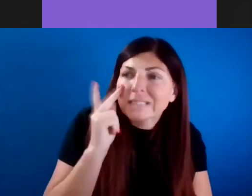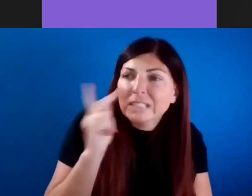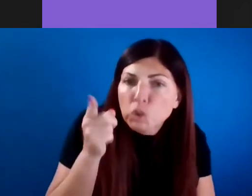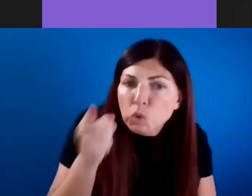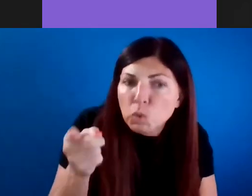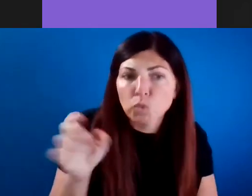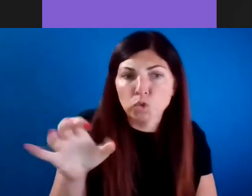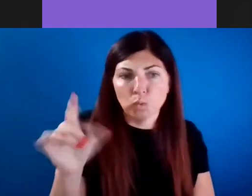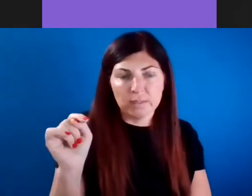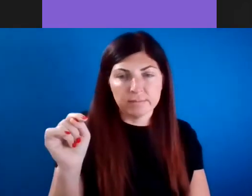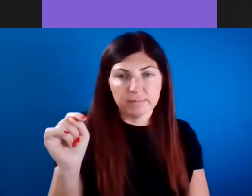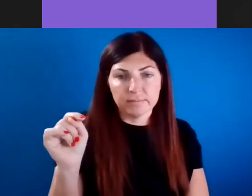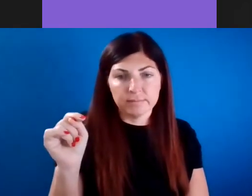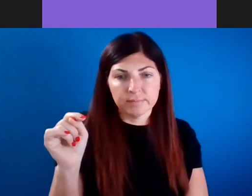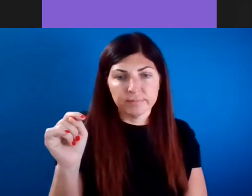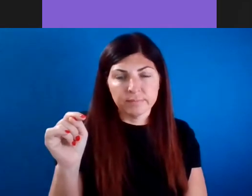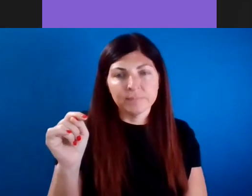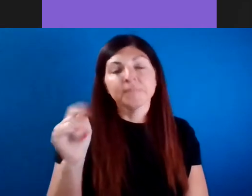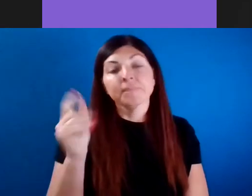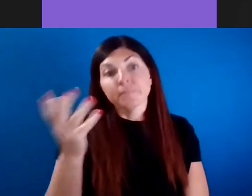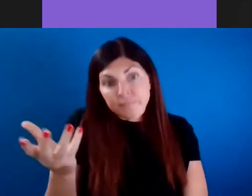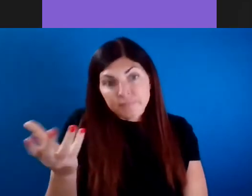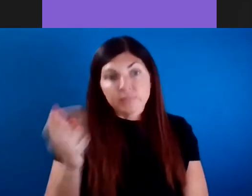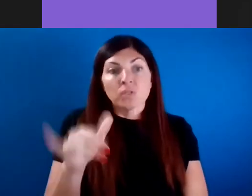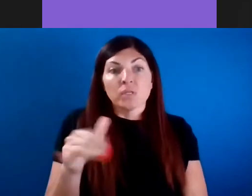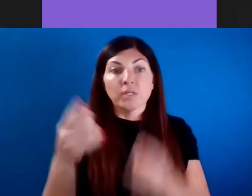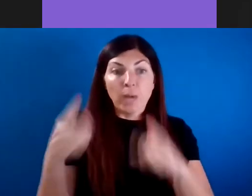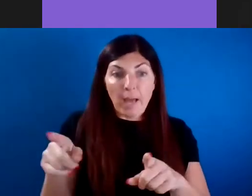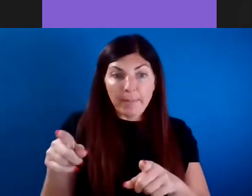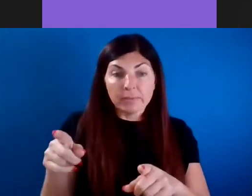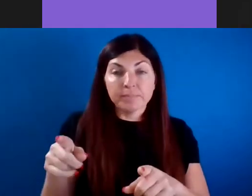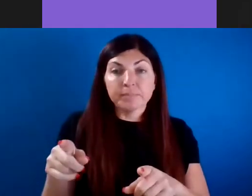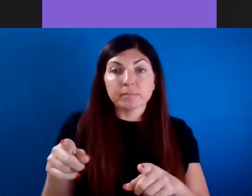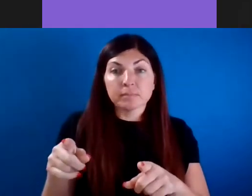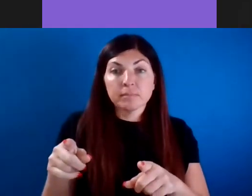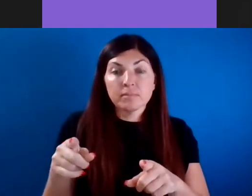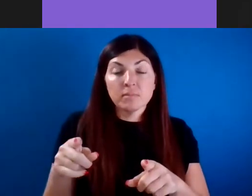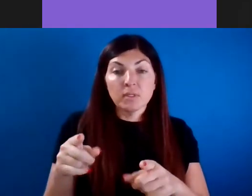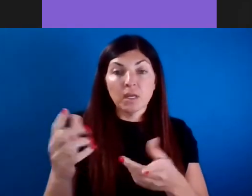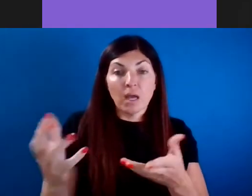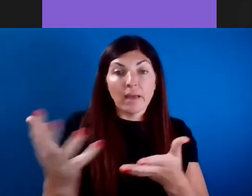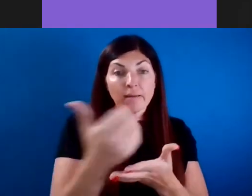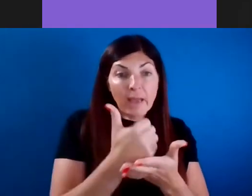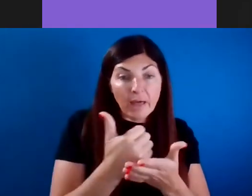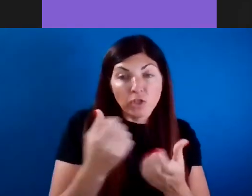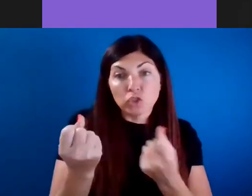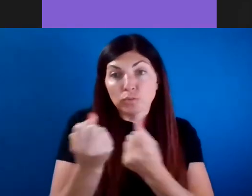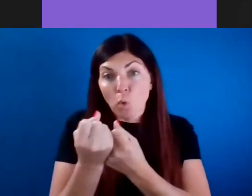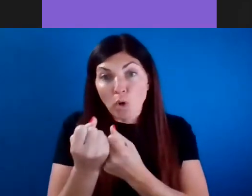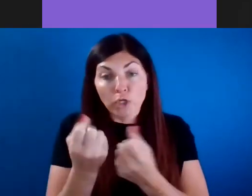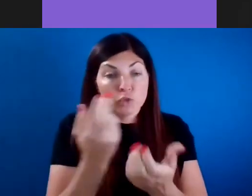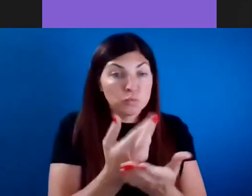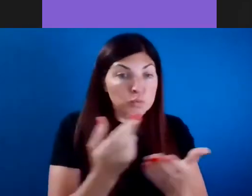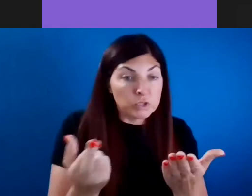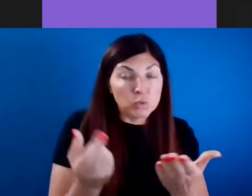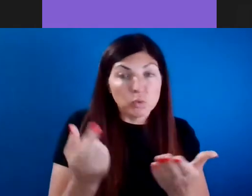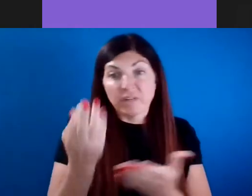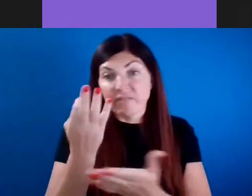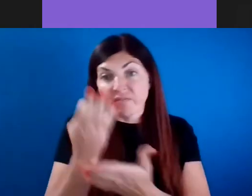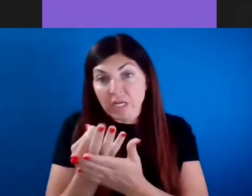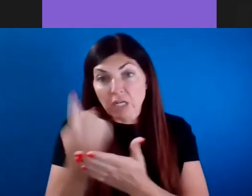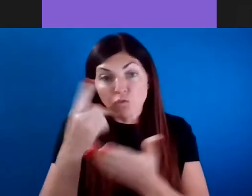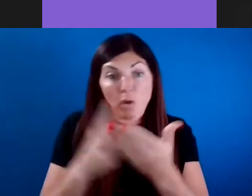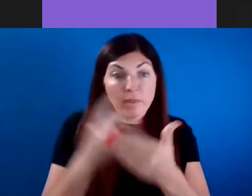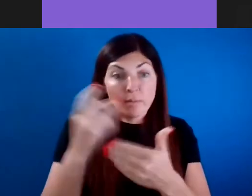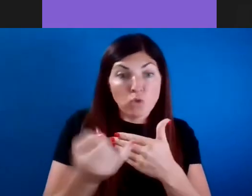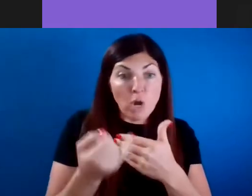this. So that's kind of what ended up happening, where I ended up gathering support and resources and funding for the projects that I was trying